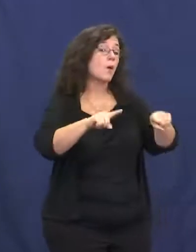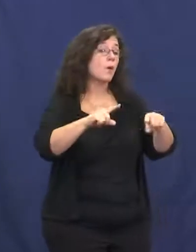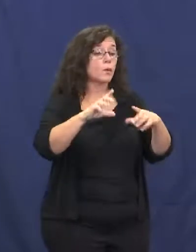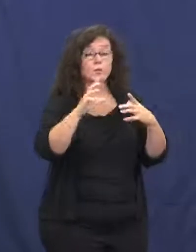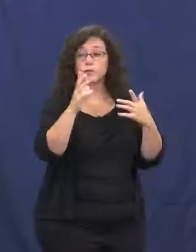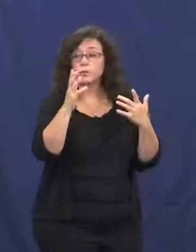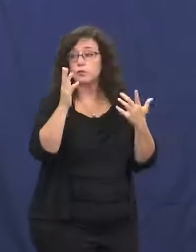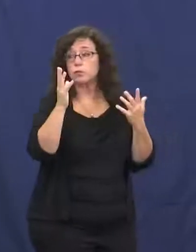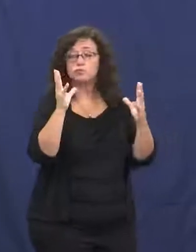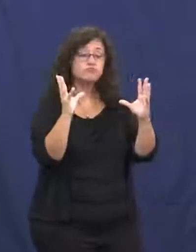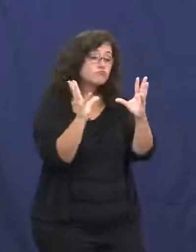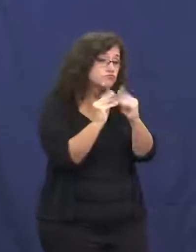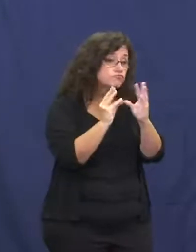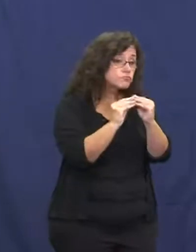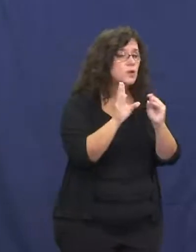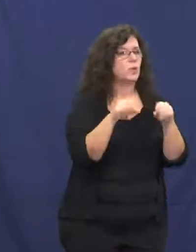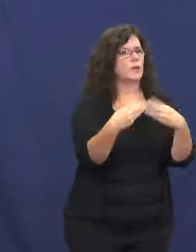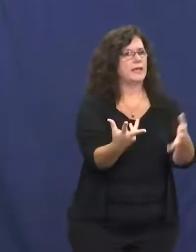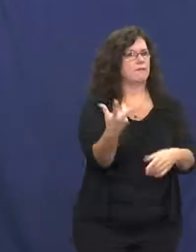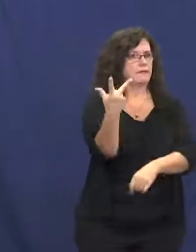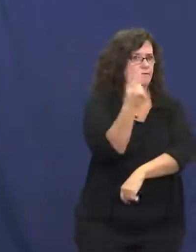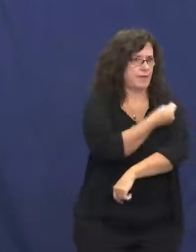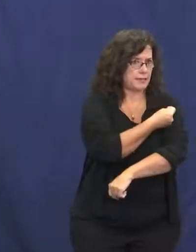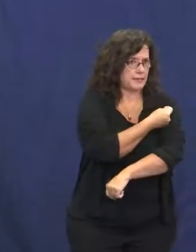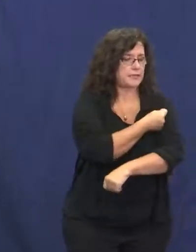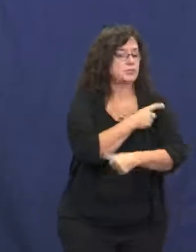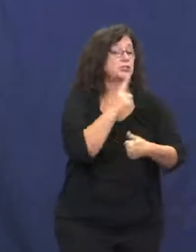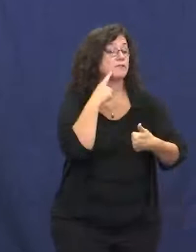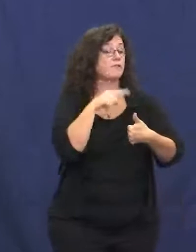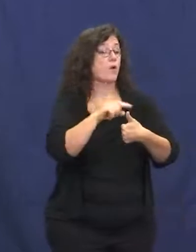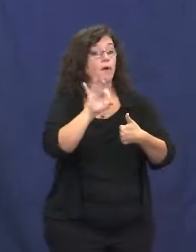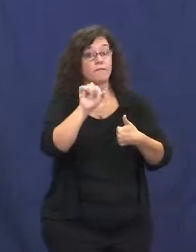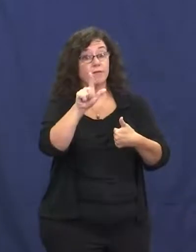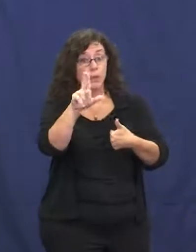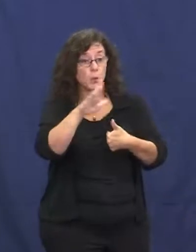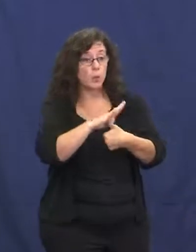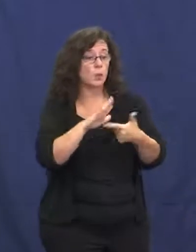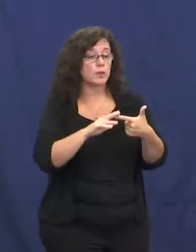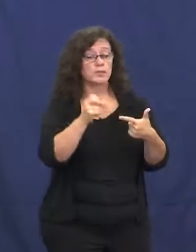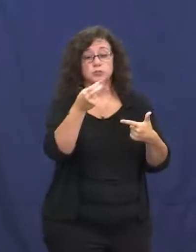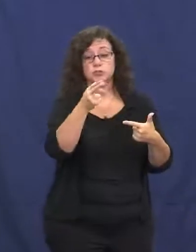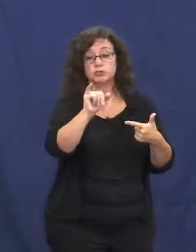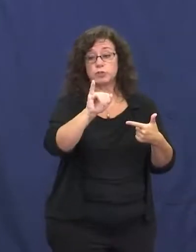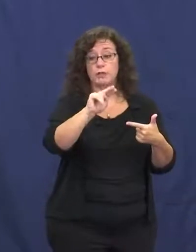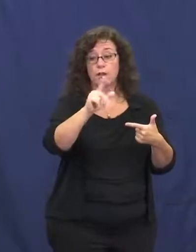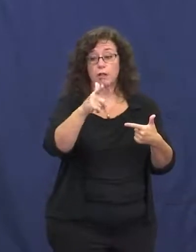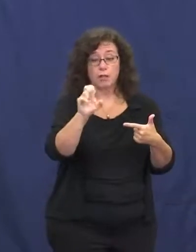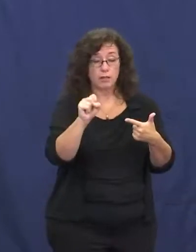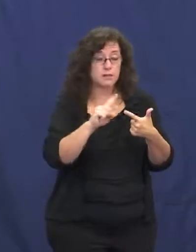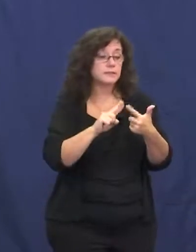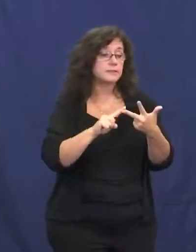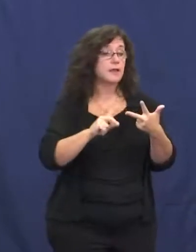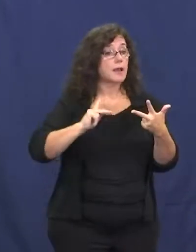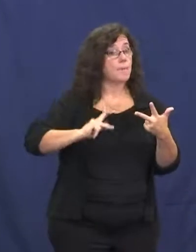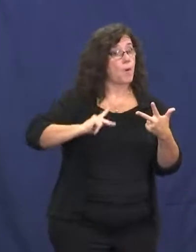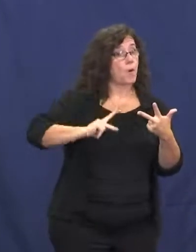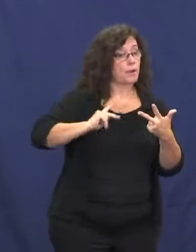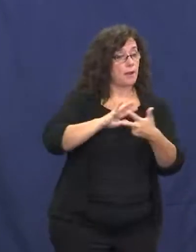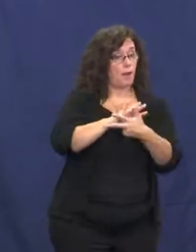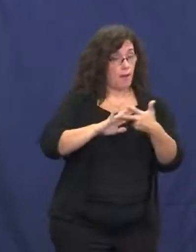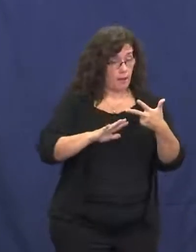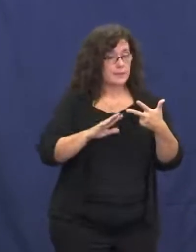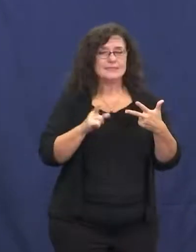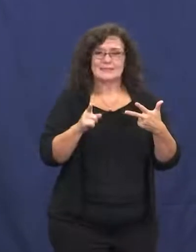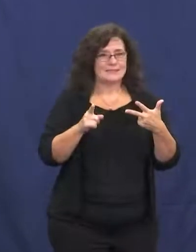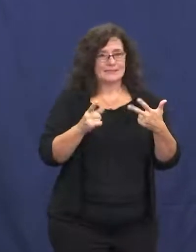flu, Shingrix, as well as pneumonia, but obviously we cannot do that this time around. So we're imploring our elderly